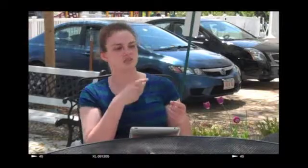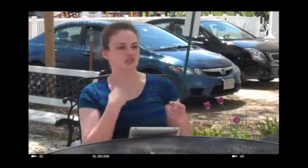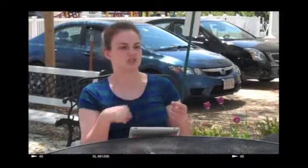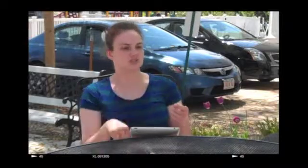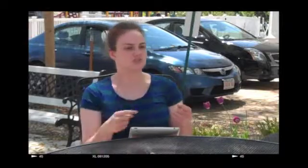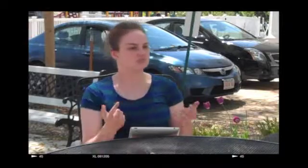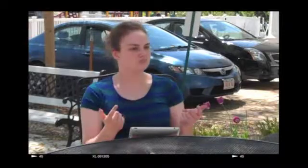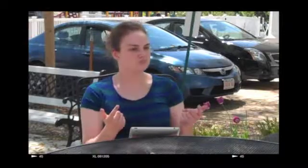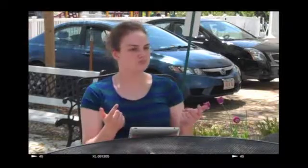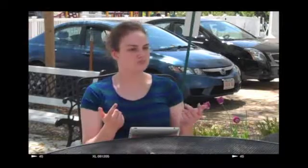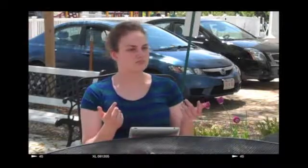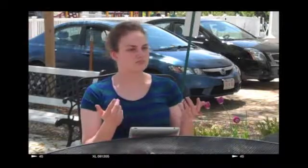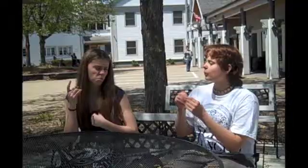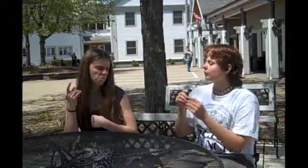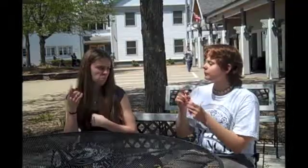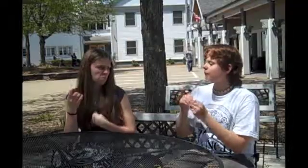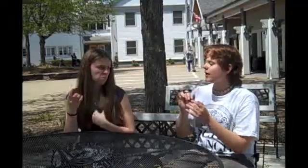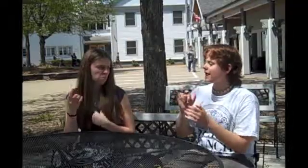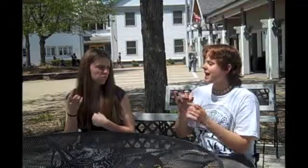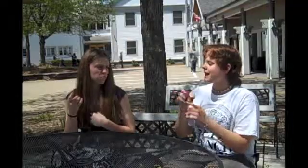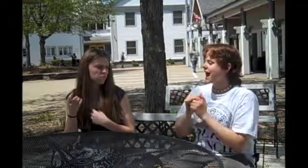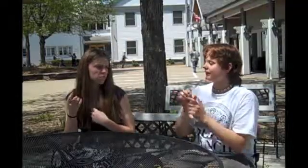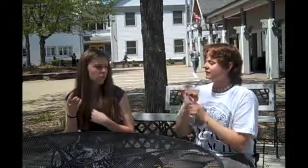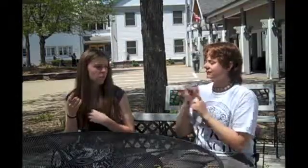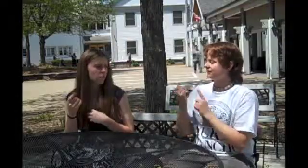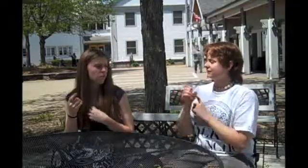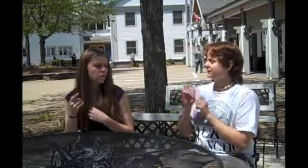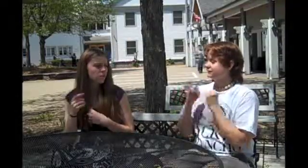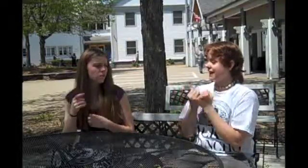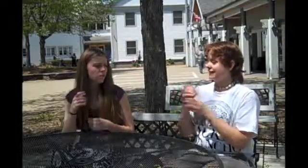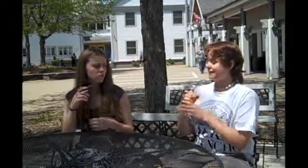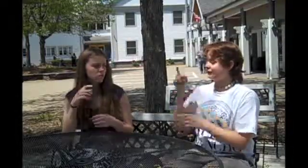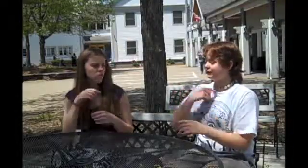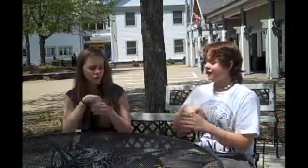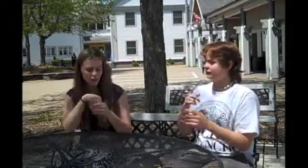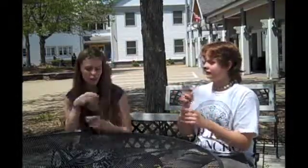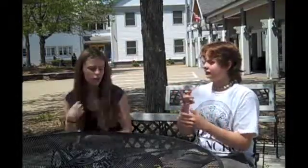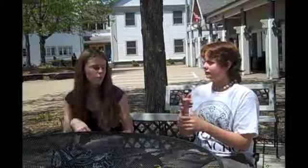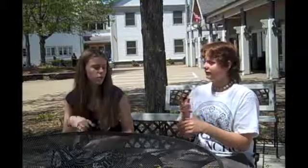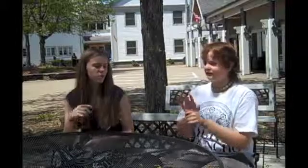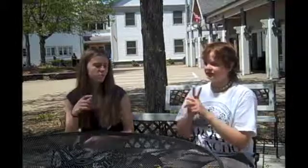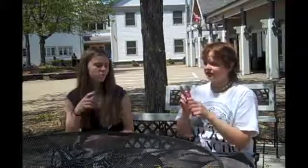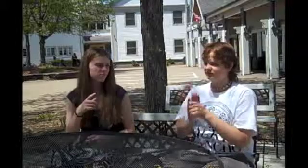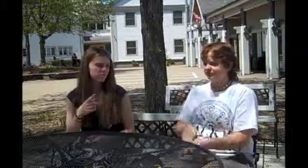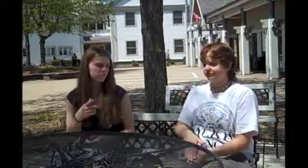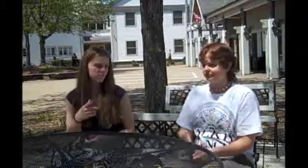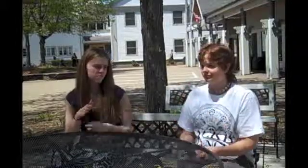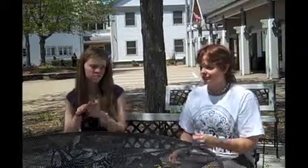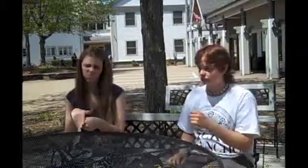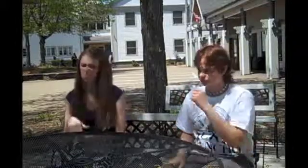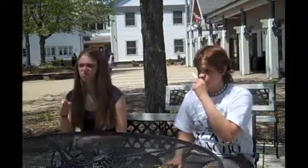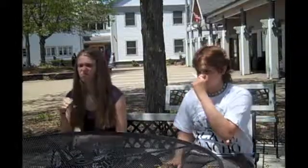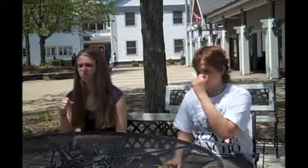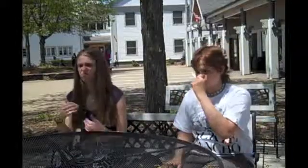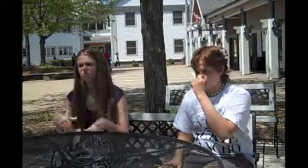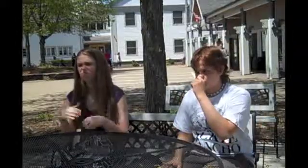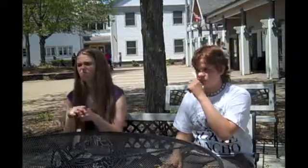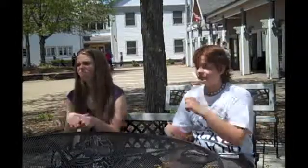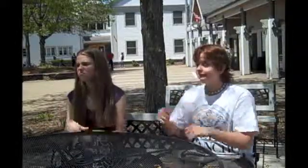Wow. So I'm wondering, what's the Chinese deaf community like? In China, I feel like the deaf population's